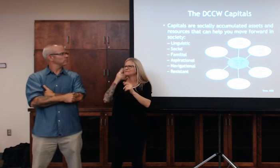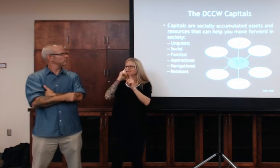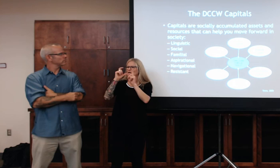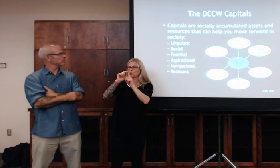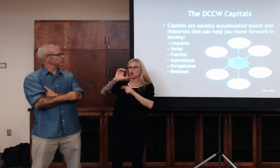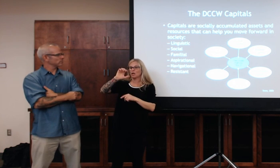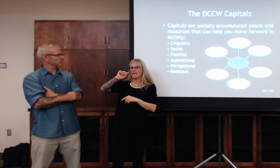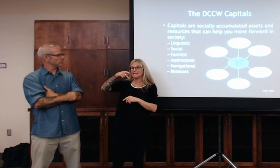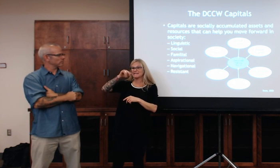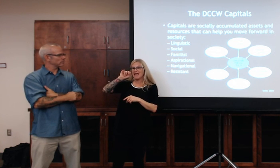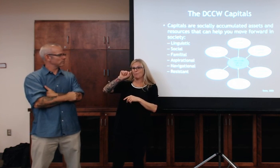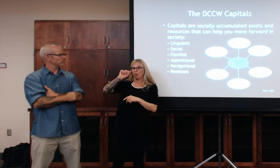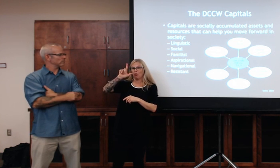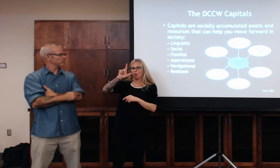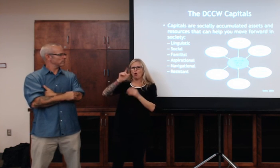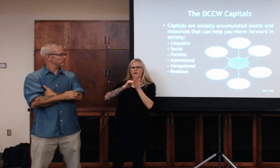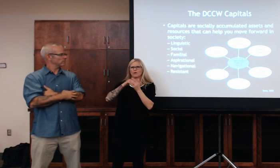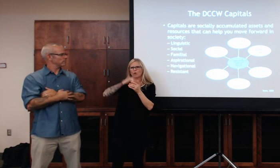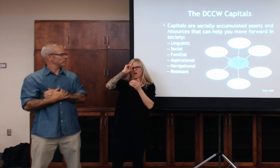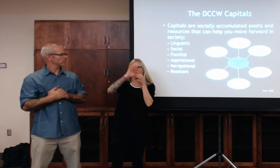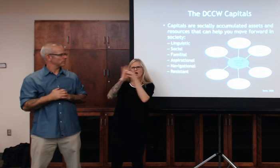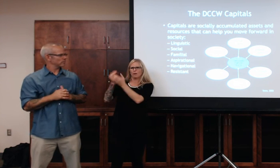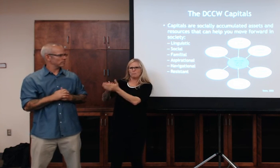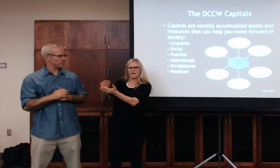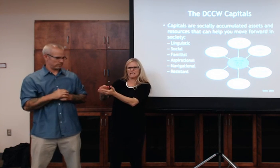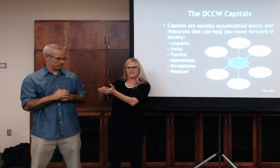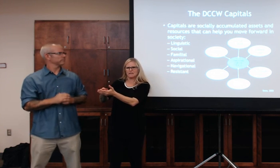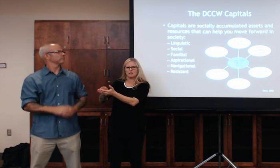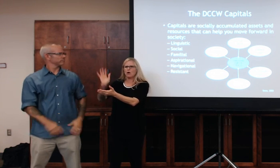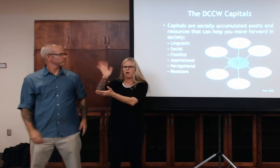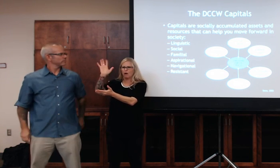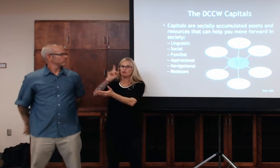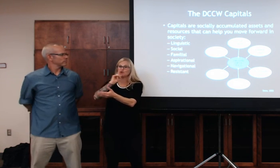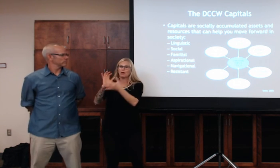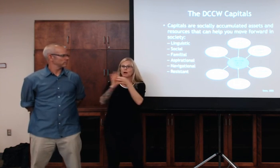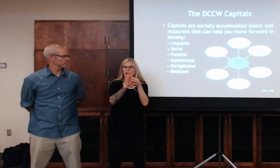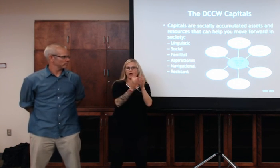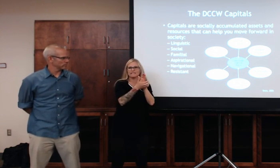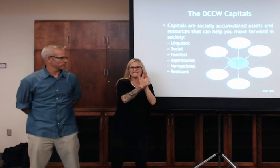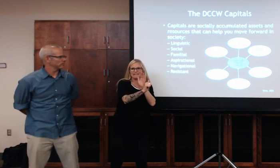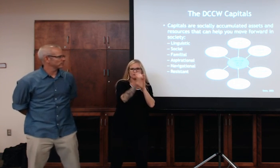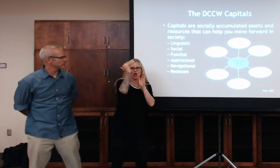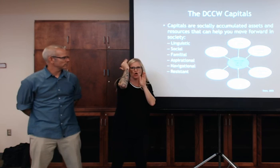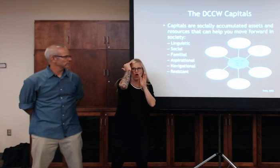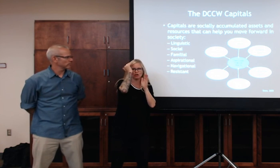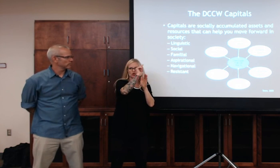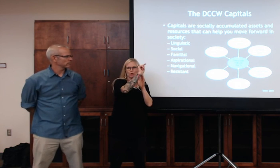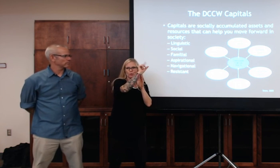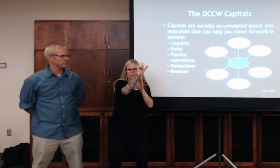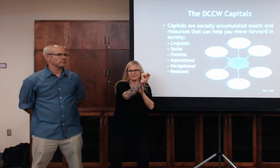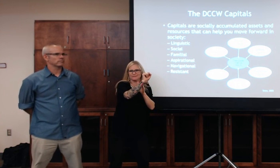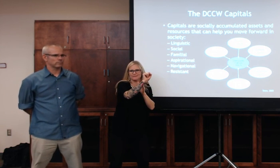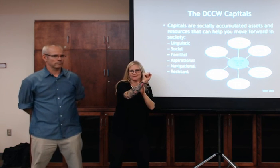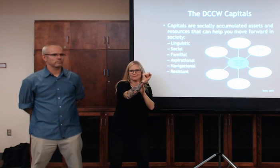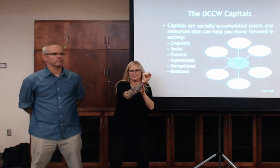word capital, often we think of money, finances. But this is actually related to skills, knowledge, and